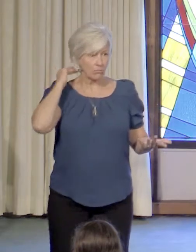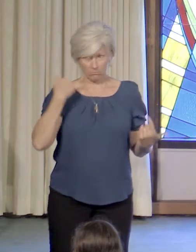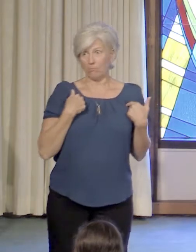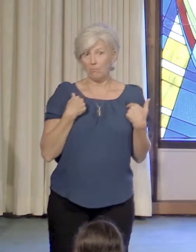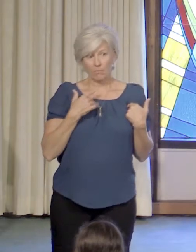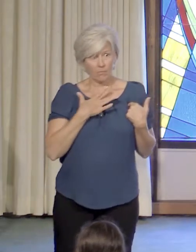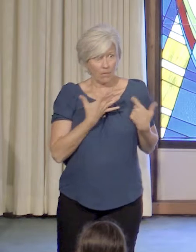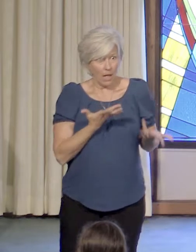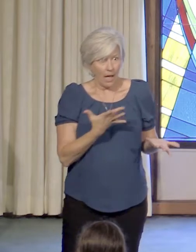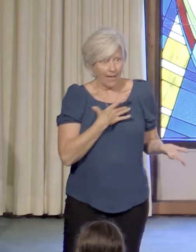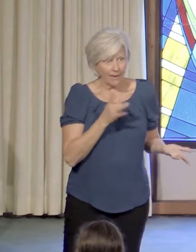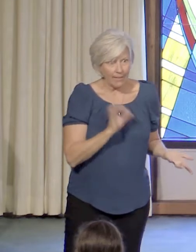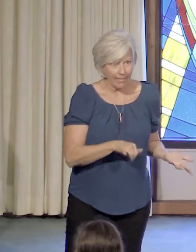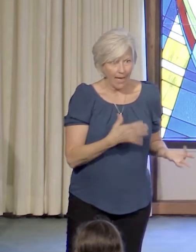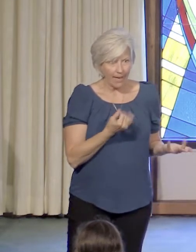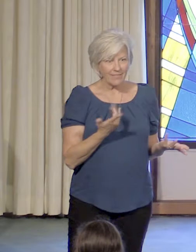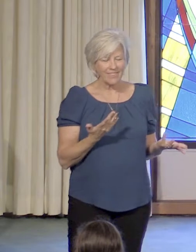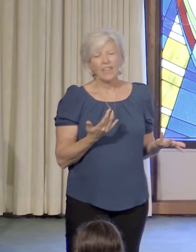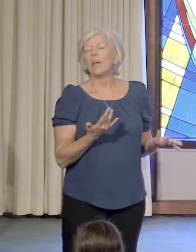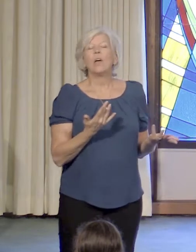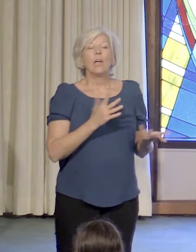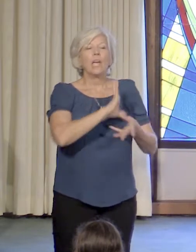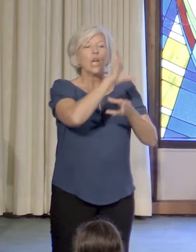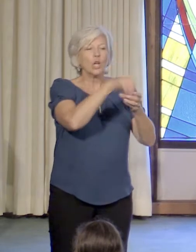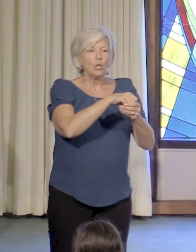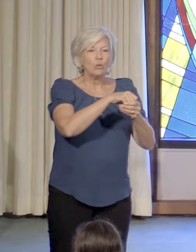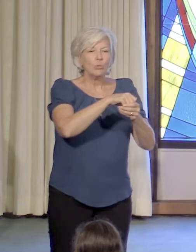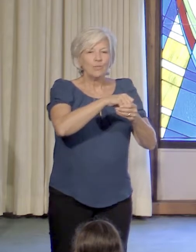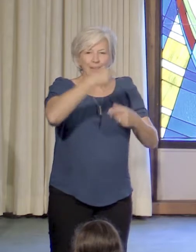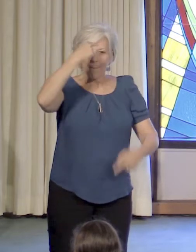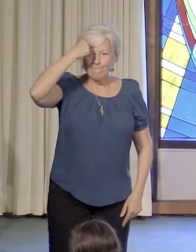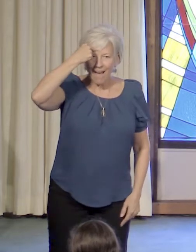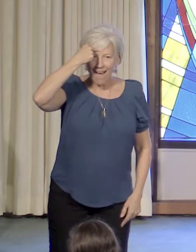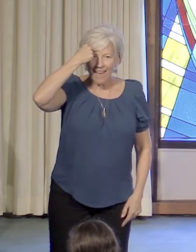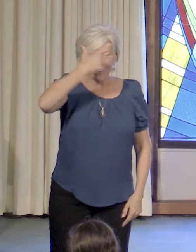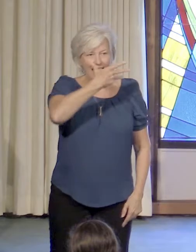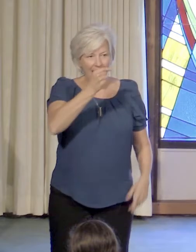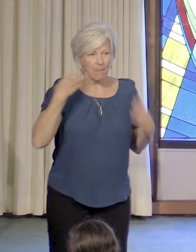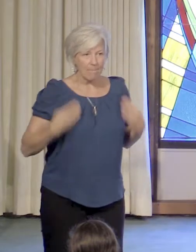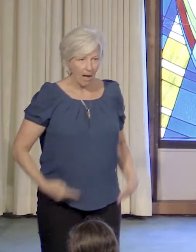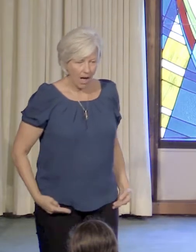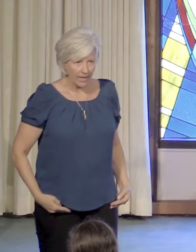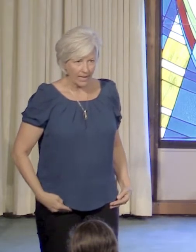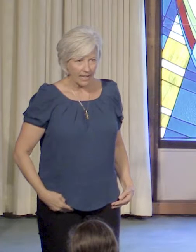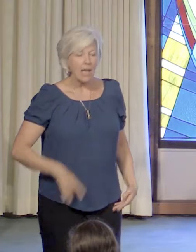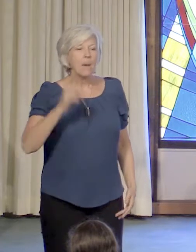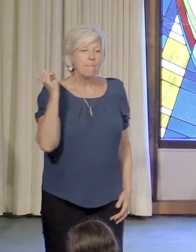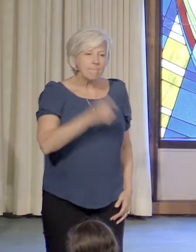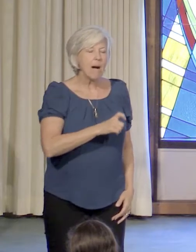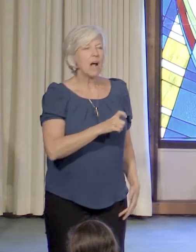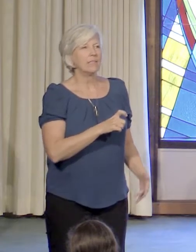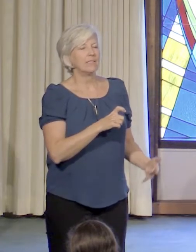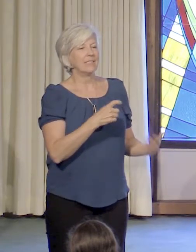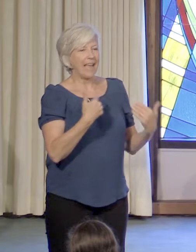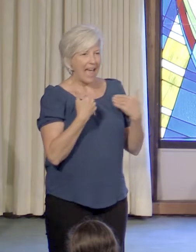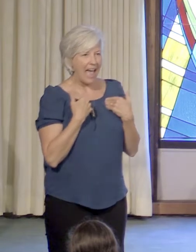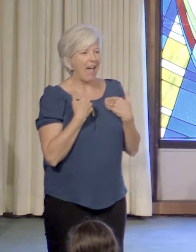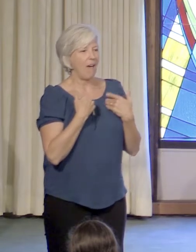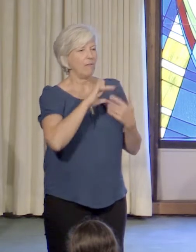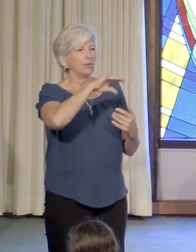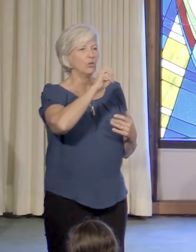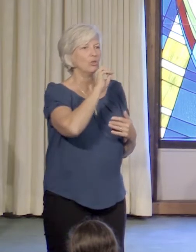harmony, which includes mind and body, must see to it that joy has its